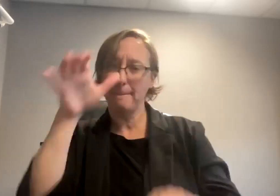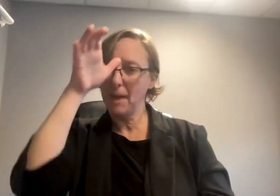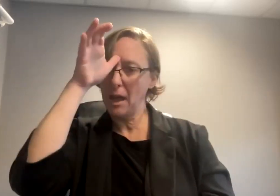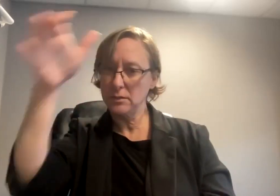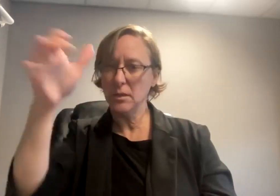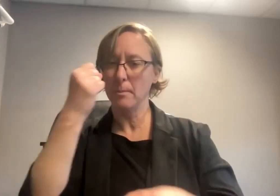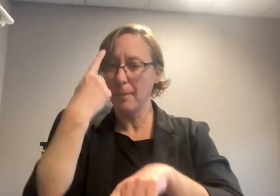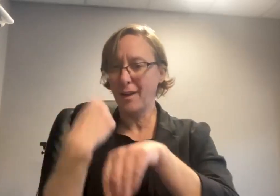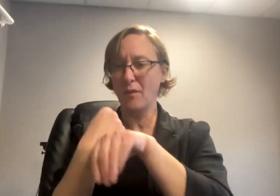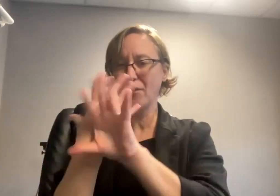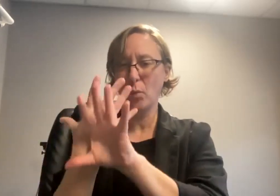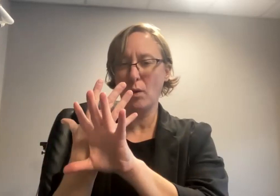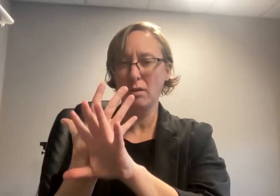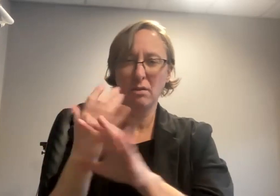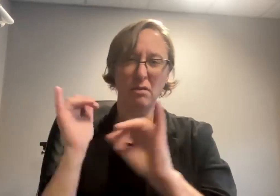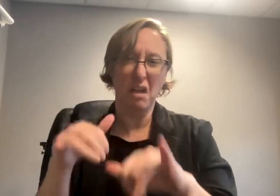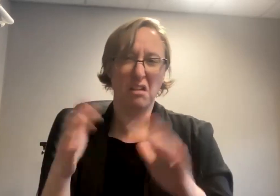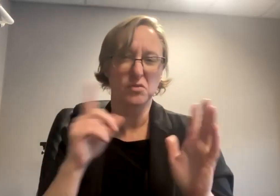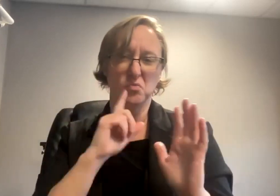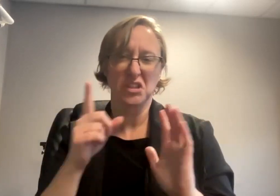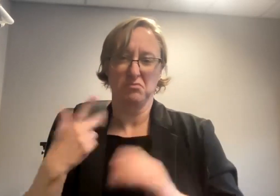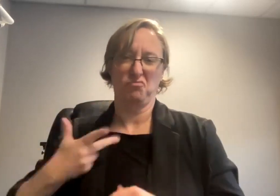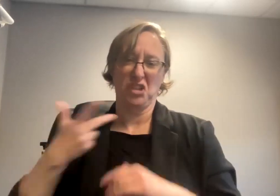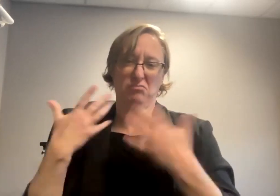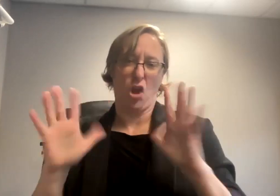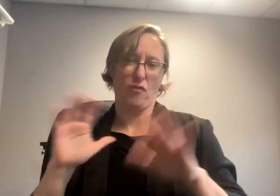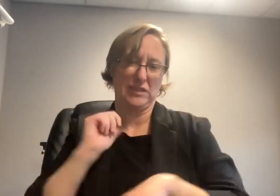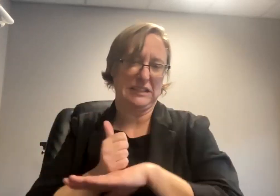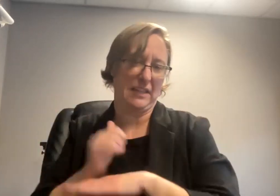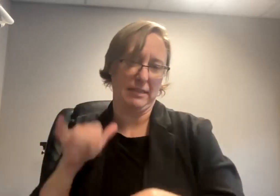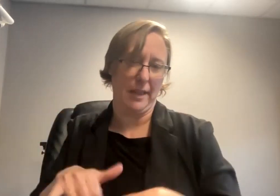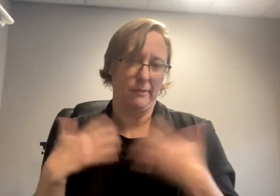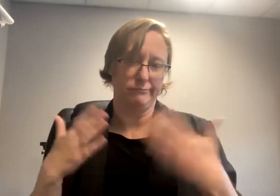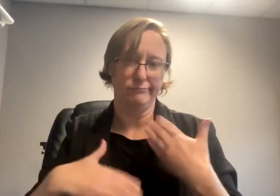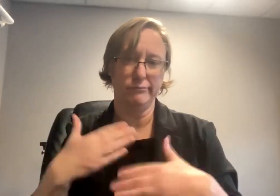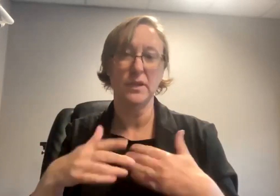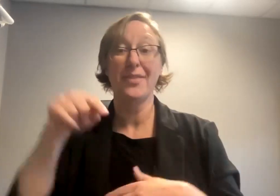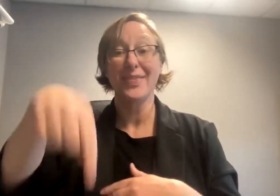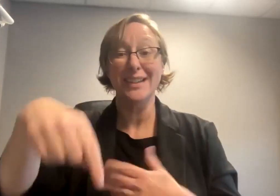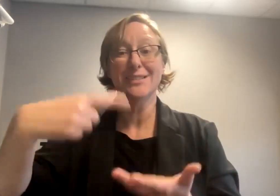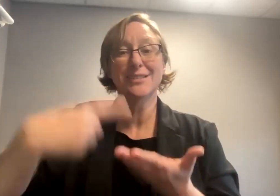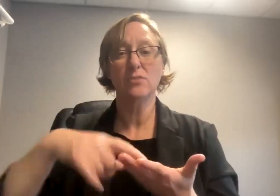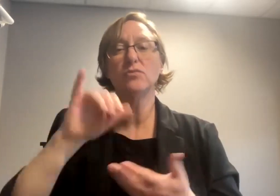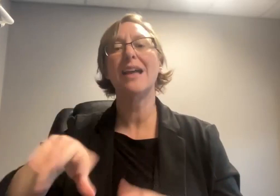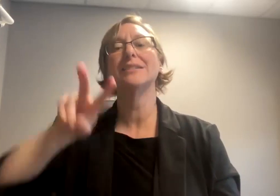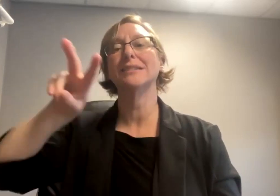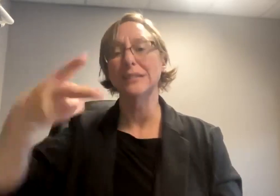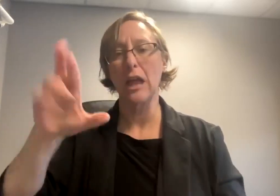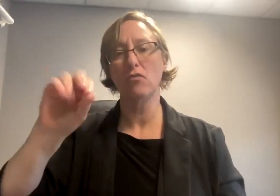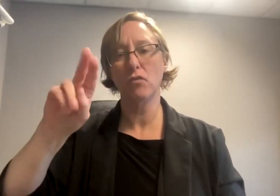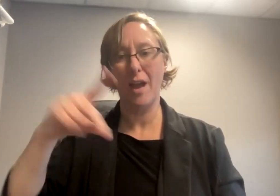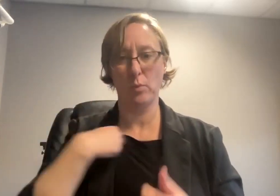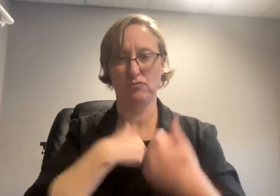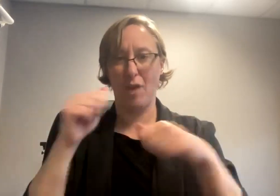already, which will be the same concept, but just online. That's already been